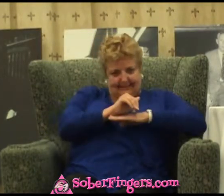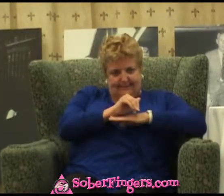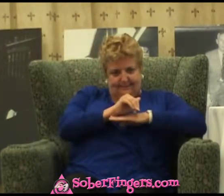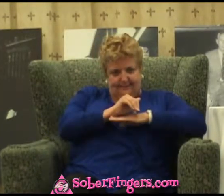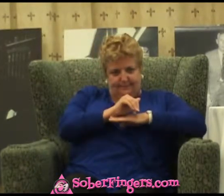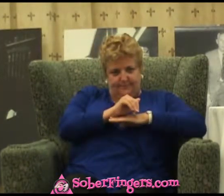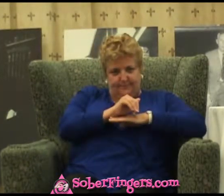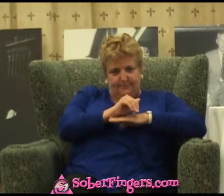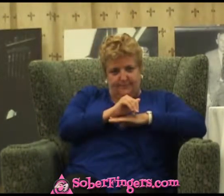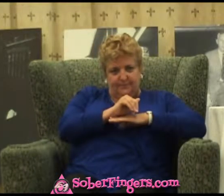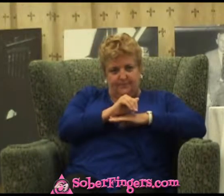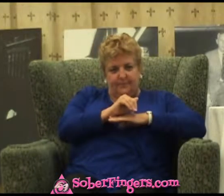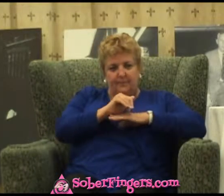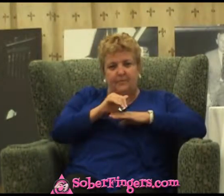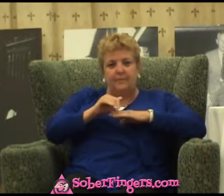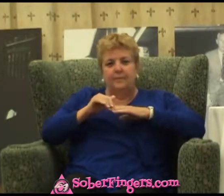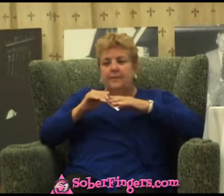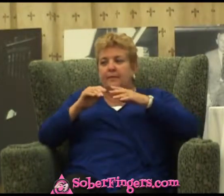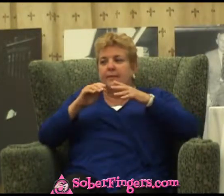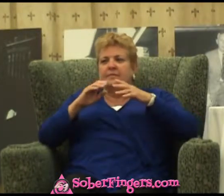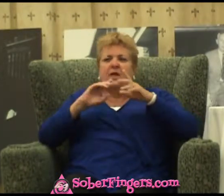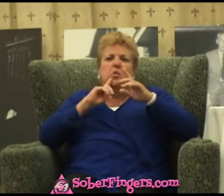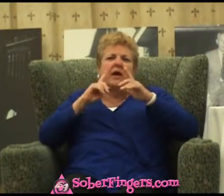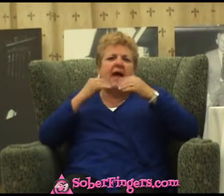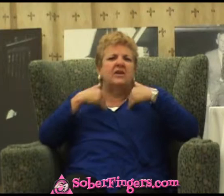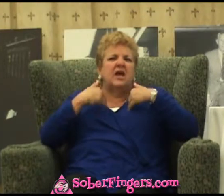He was getting the nomination. I was having a little cigarette. And